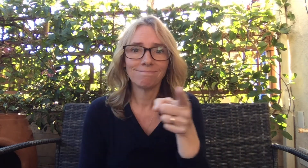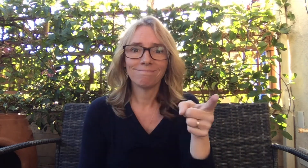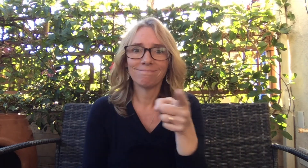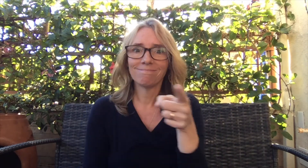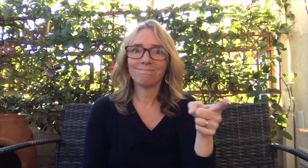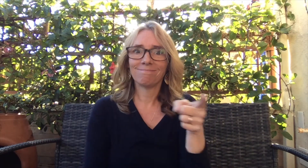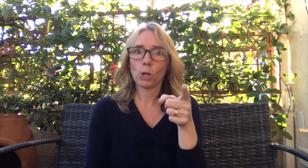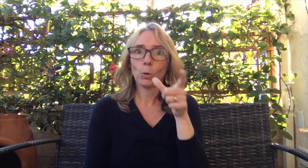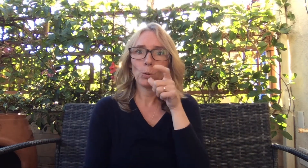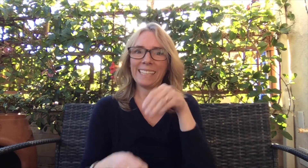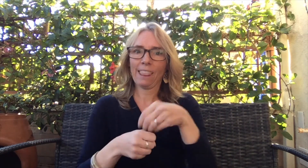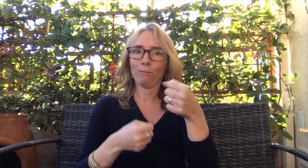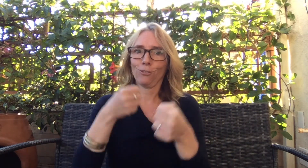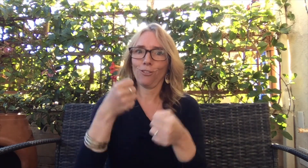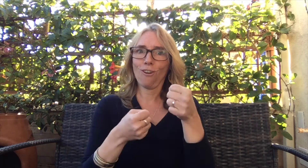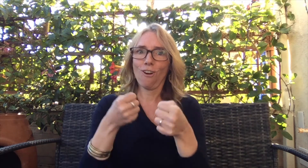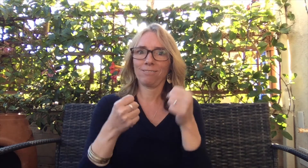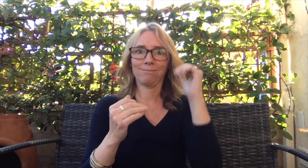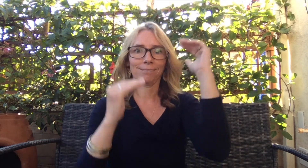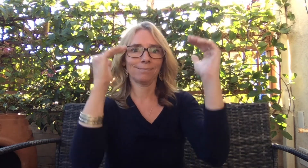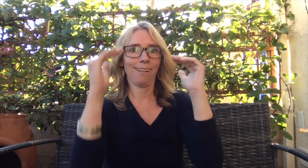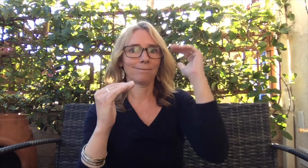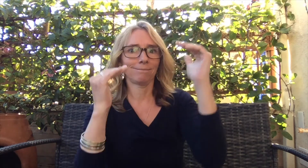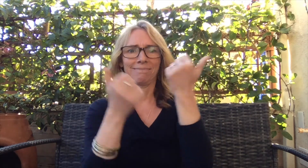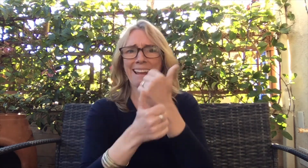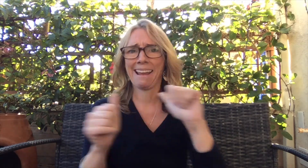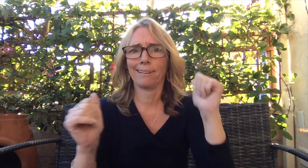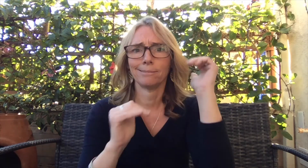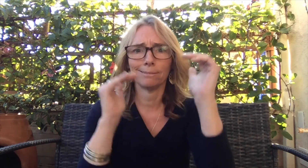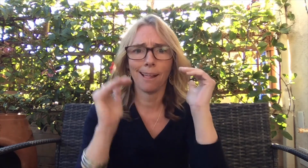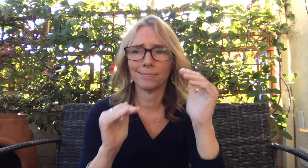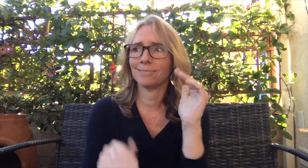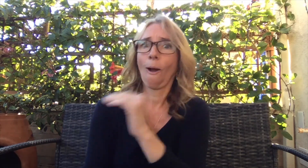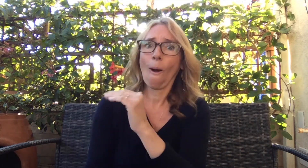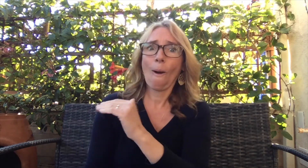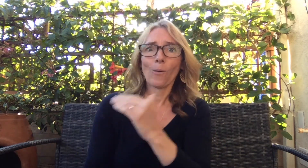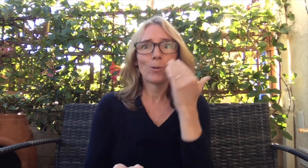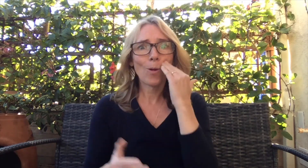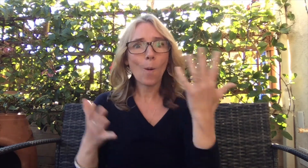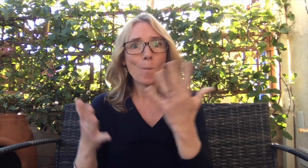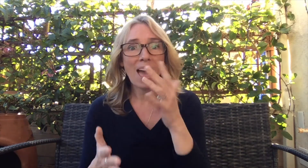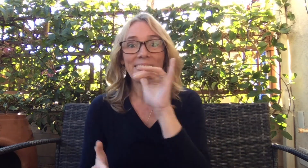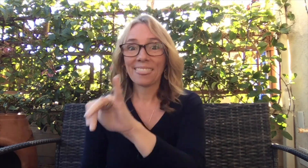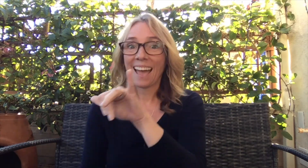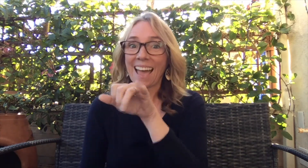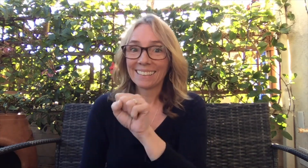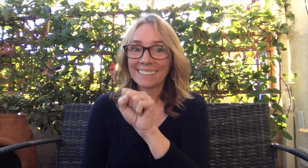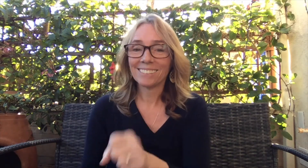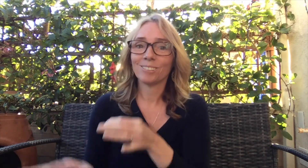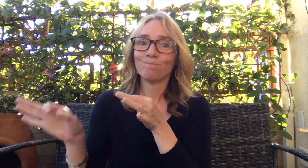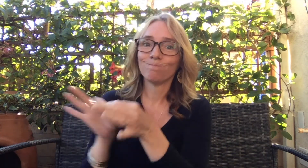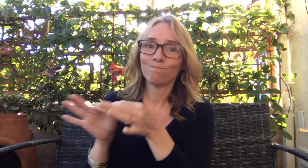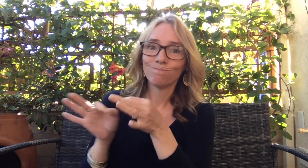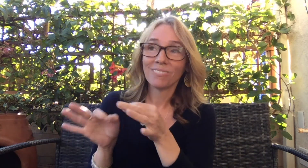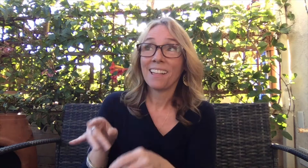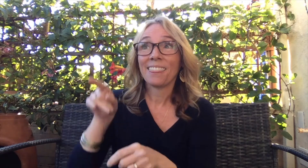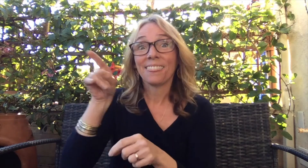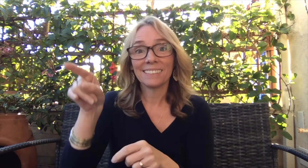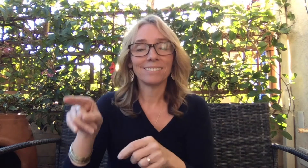they're going to make that connection with those in the vehicle that tells them,